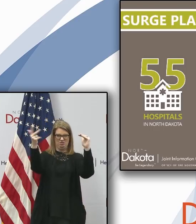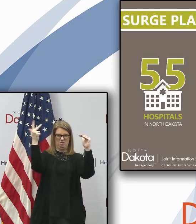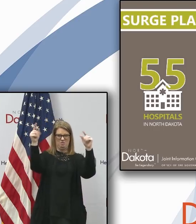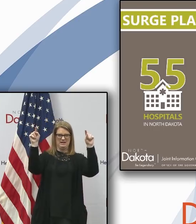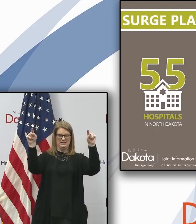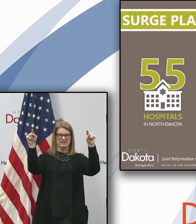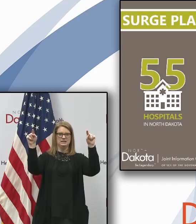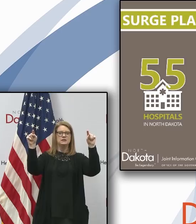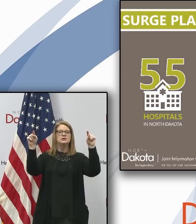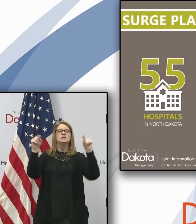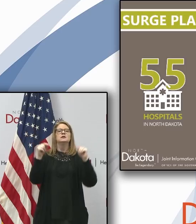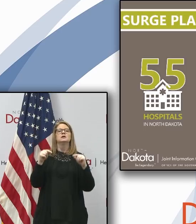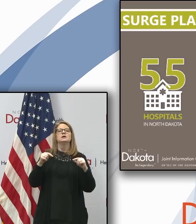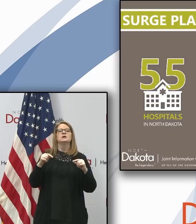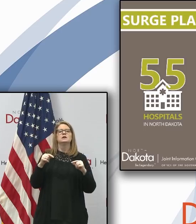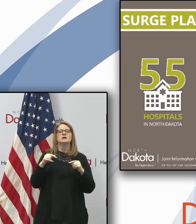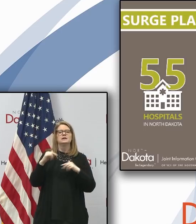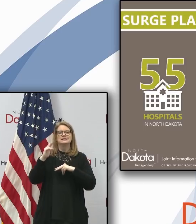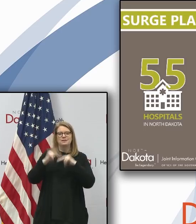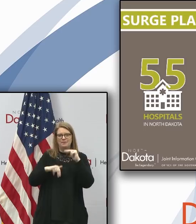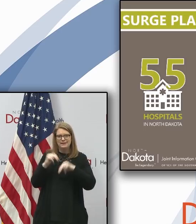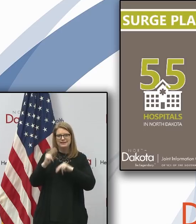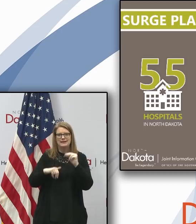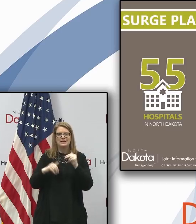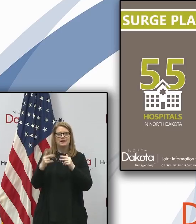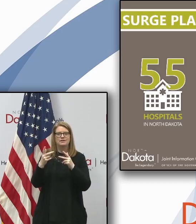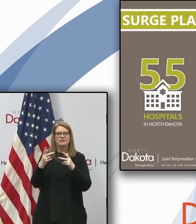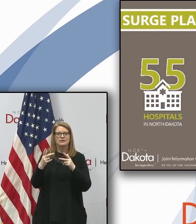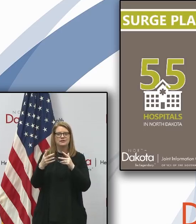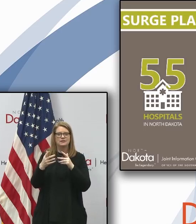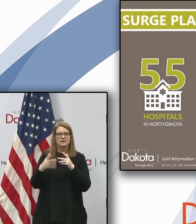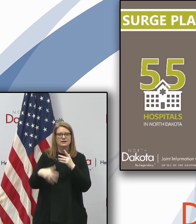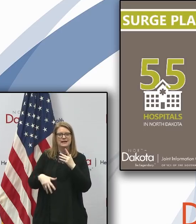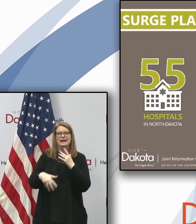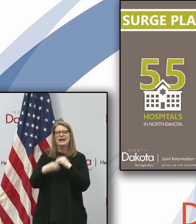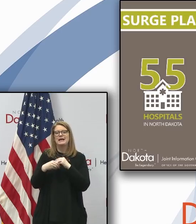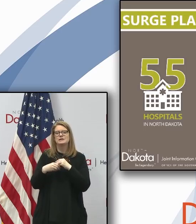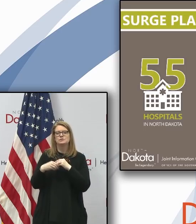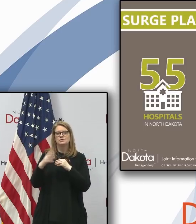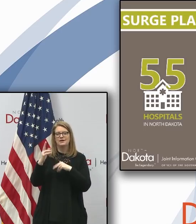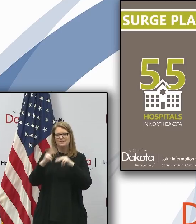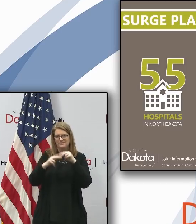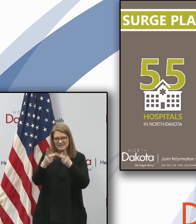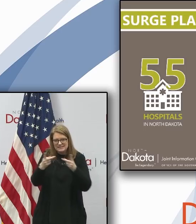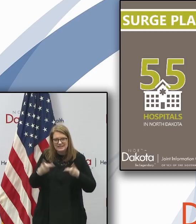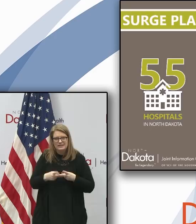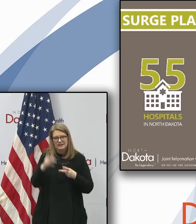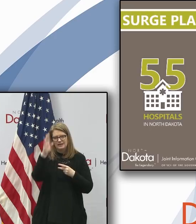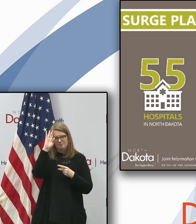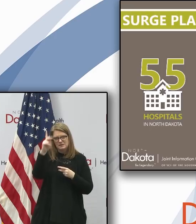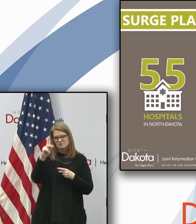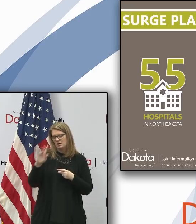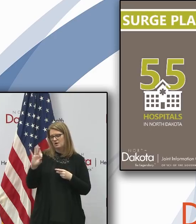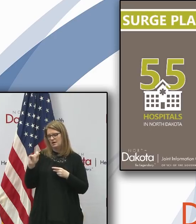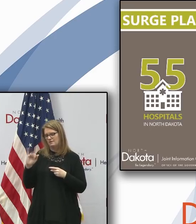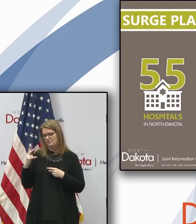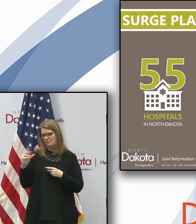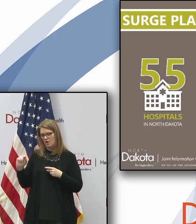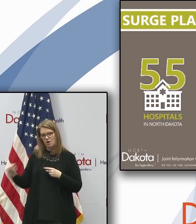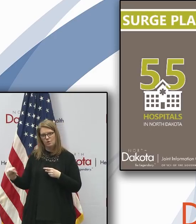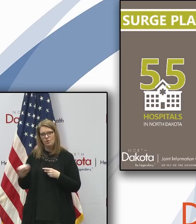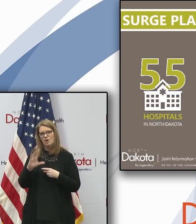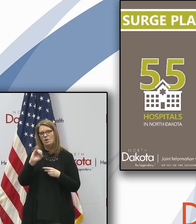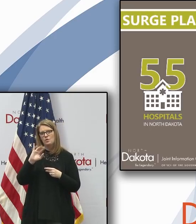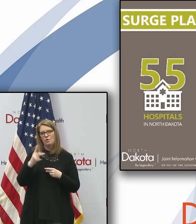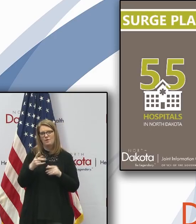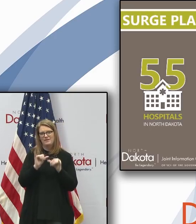3 is building a facility or standing up facility in Bismarck and in Fargo. The Corps of